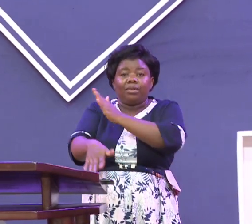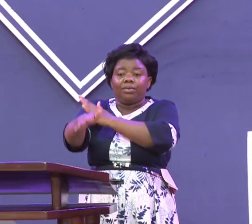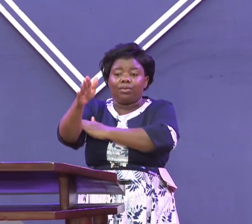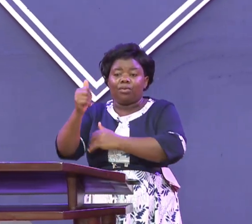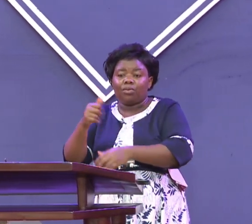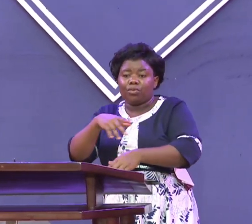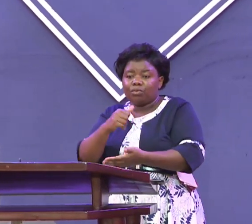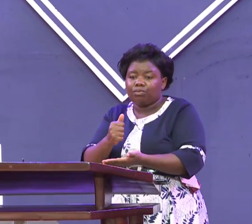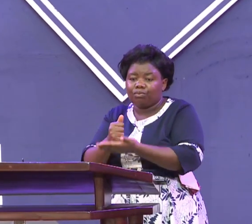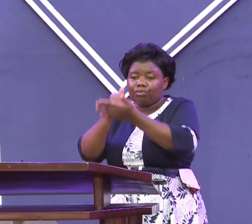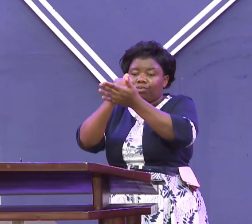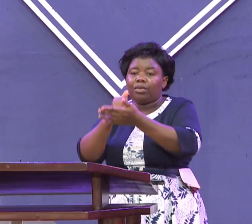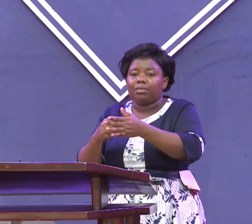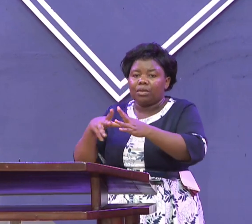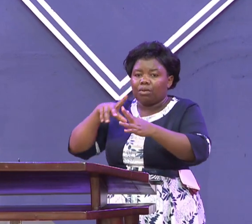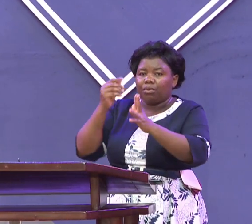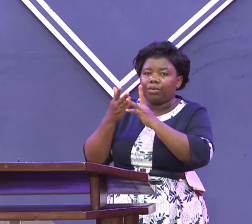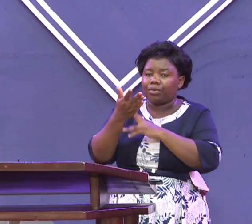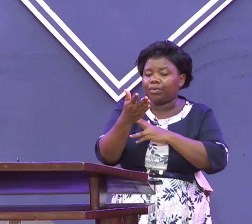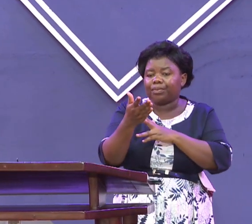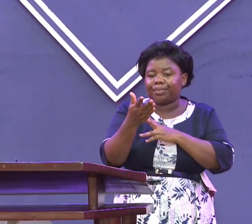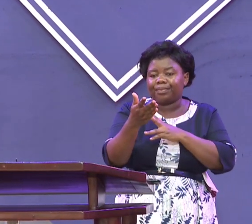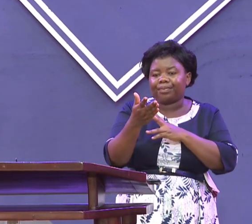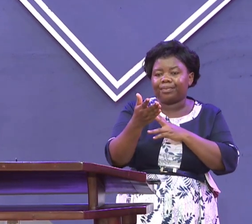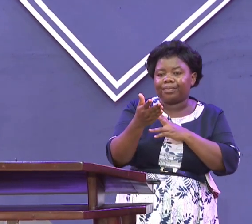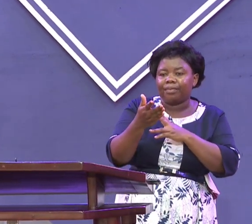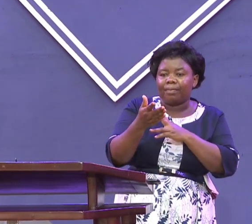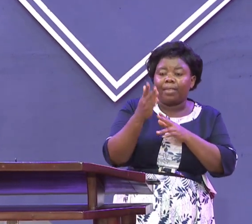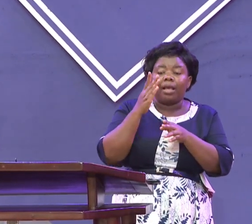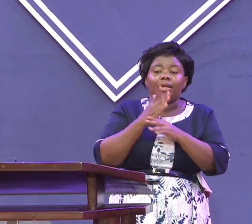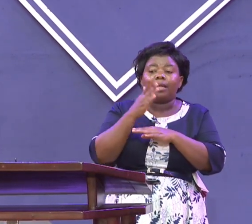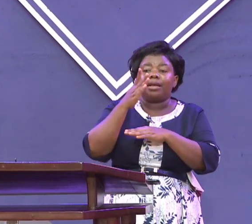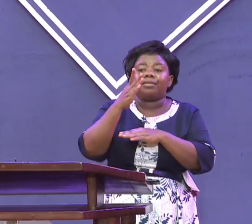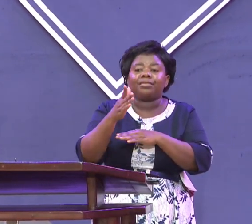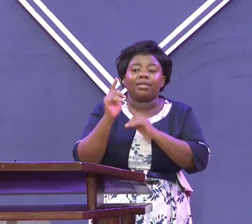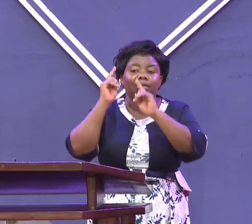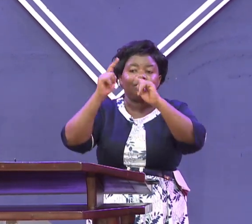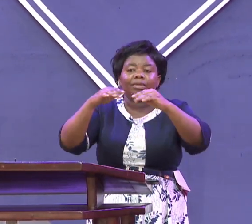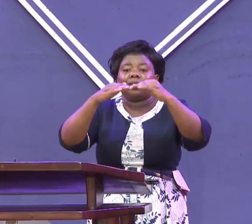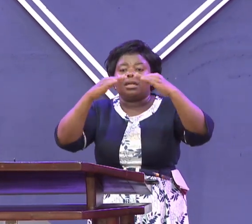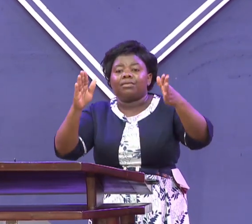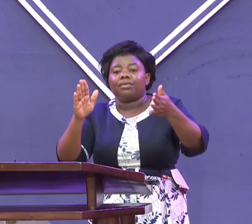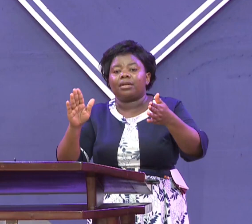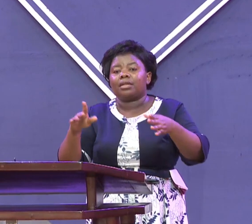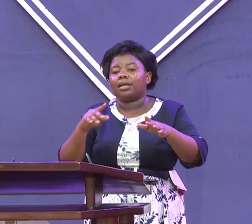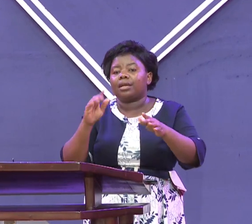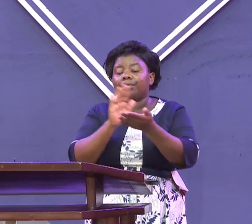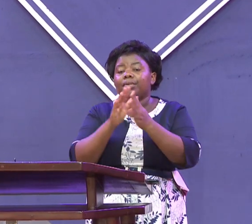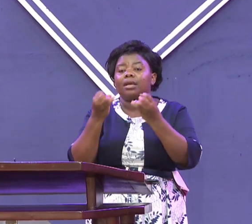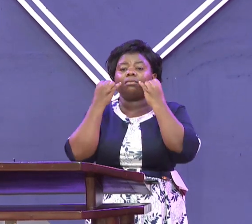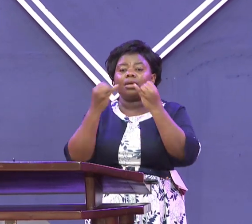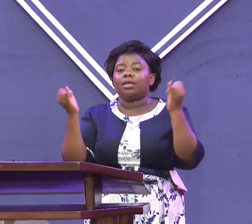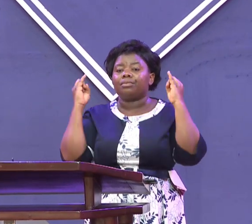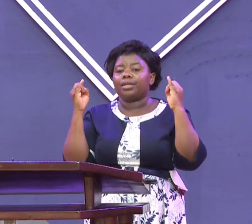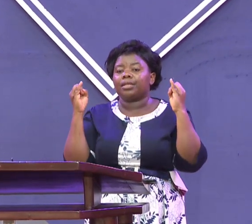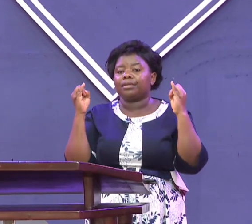mpisa. According to the process of where God has taken me through. Naye vanyuma n'entuuka nange n'etengerera. After I happened to